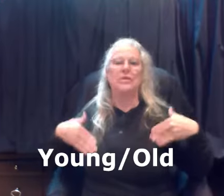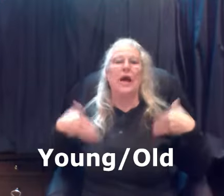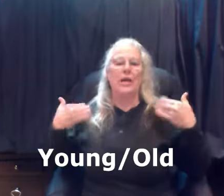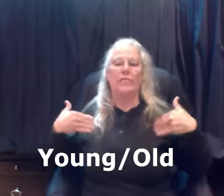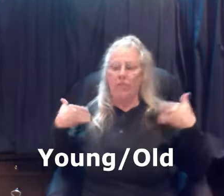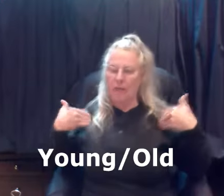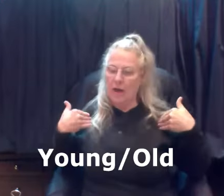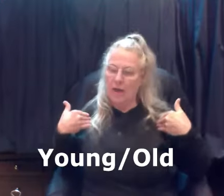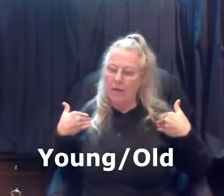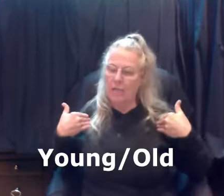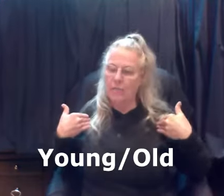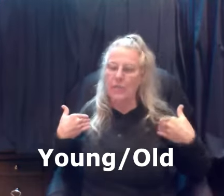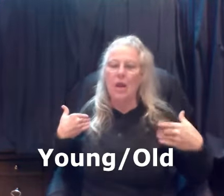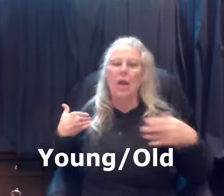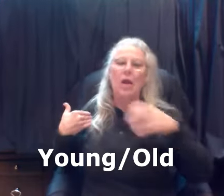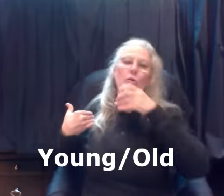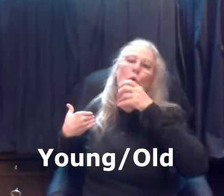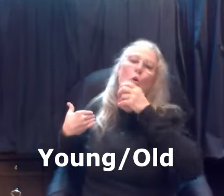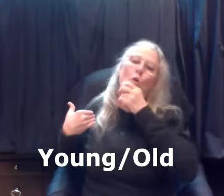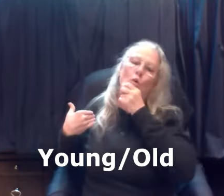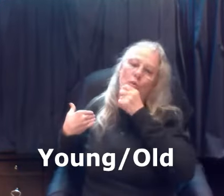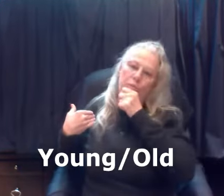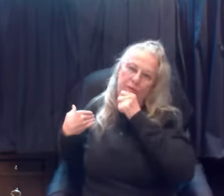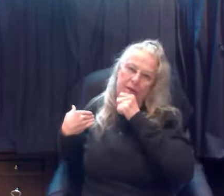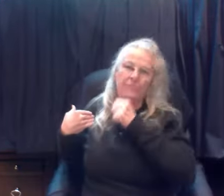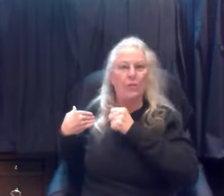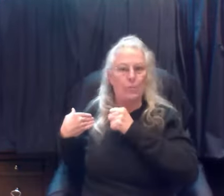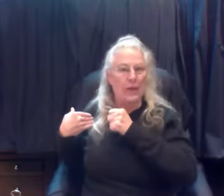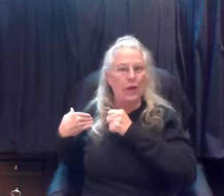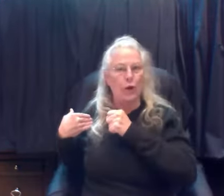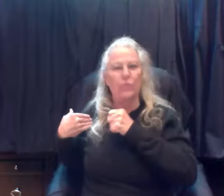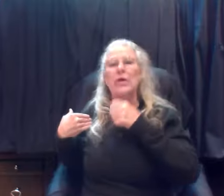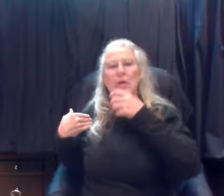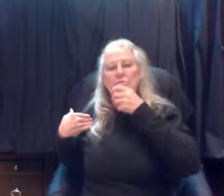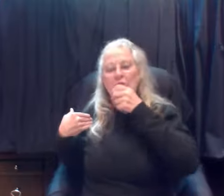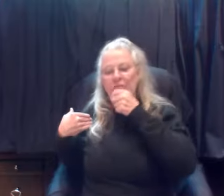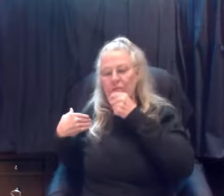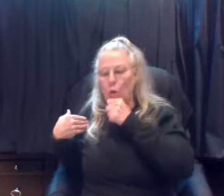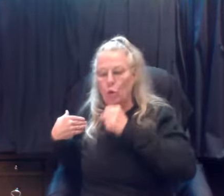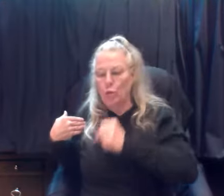of you. Young. And old. Think of the beard that comes off of old men.